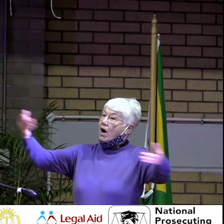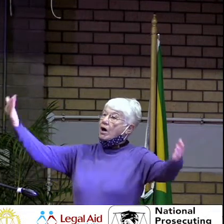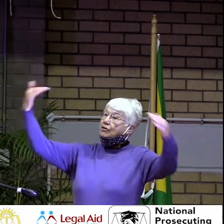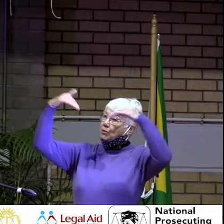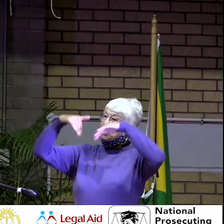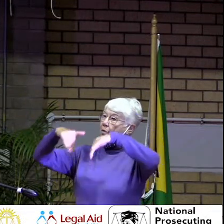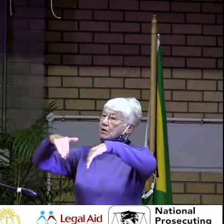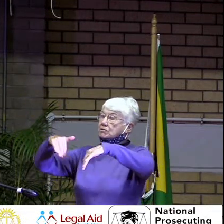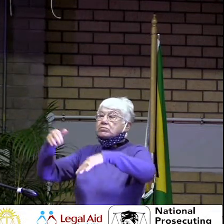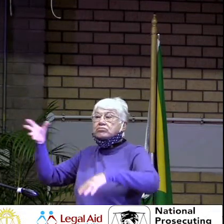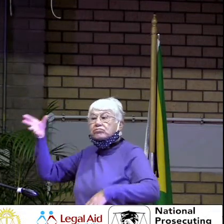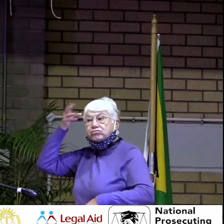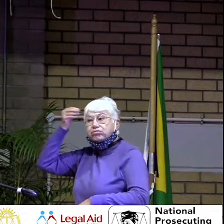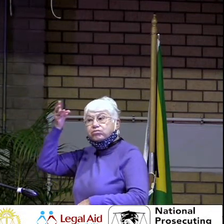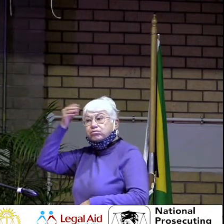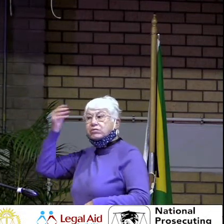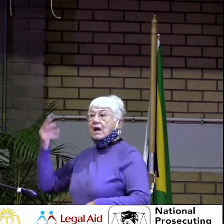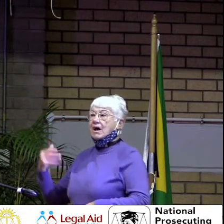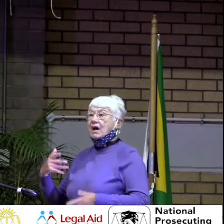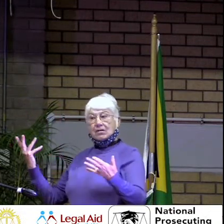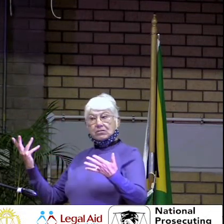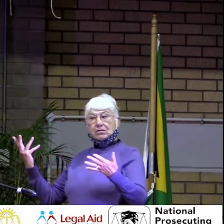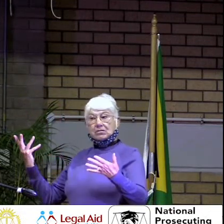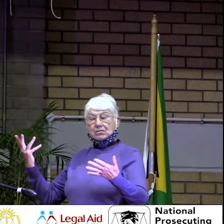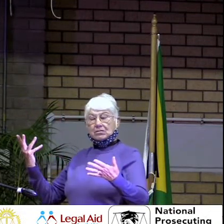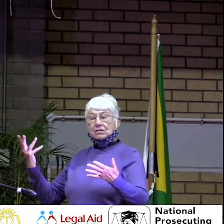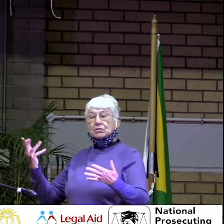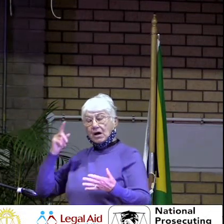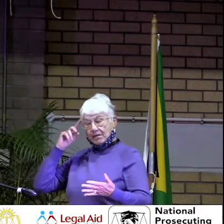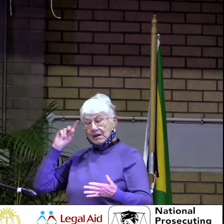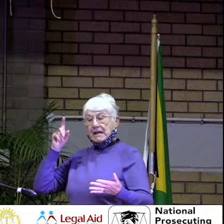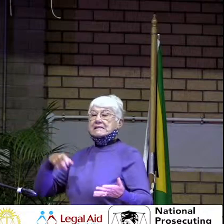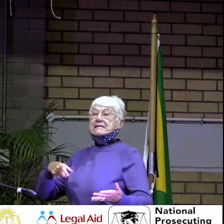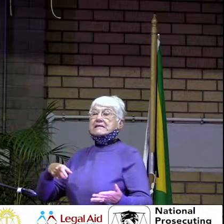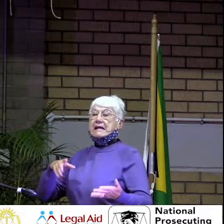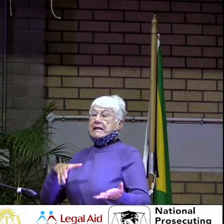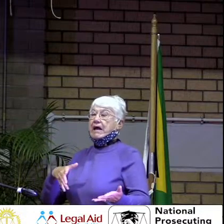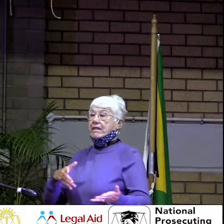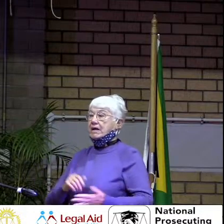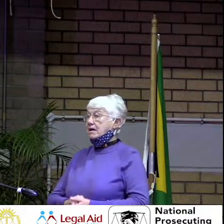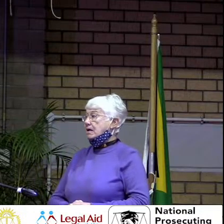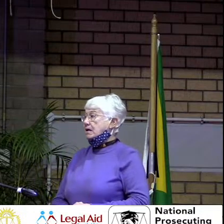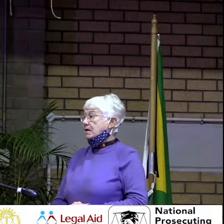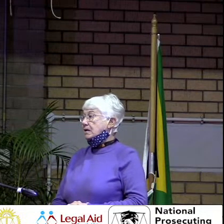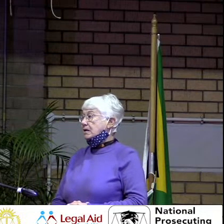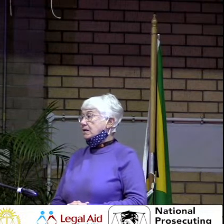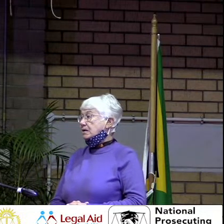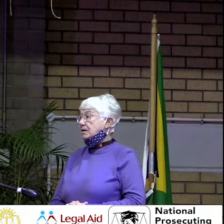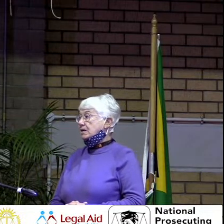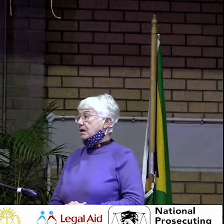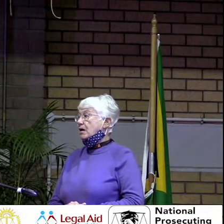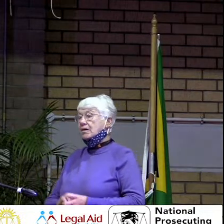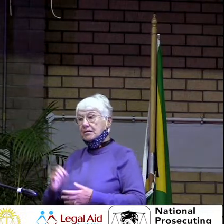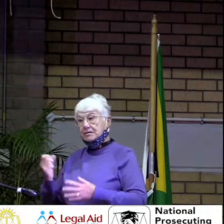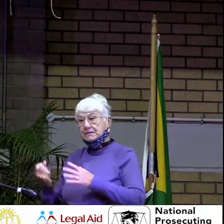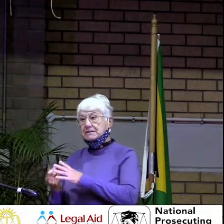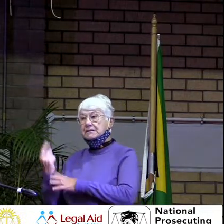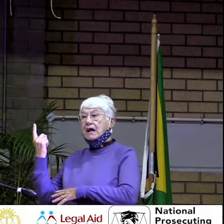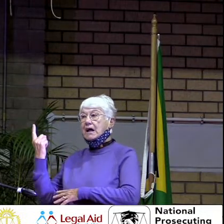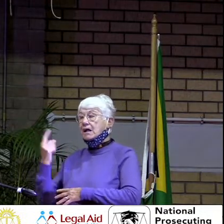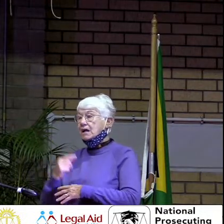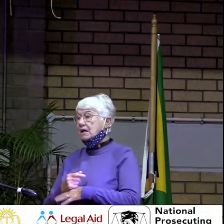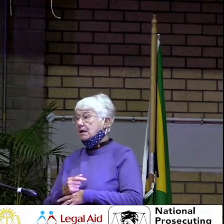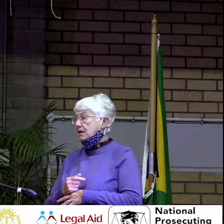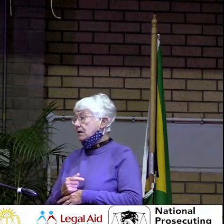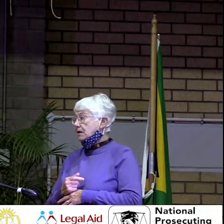so seriously today for. And I want us to begin with the